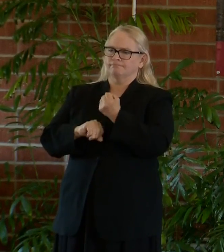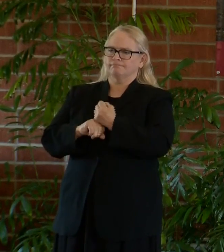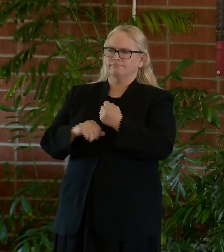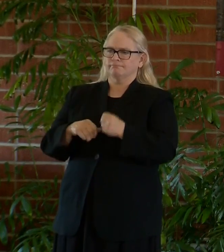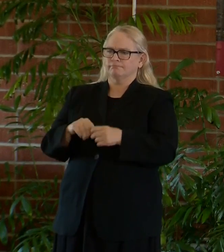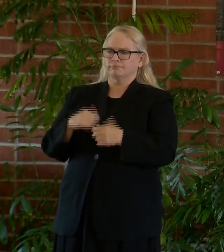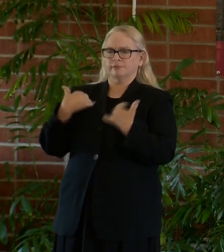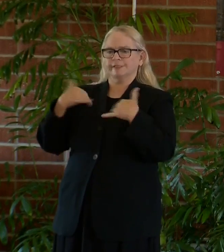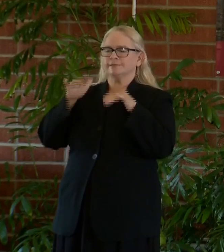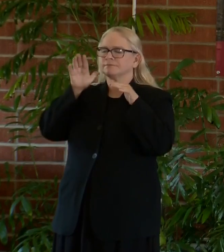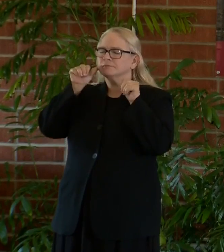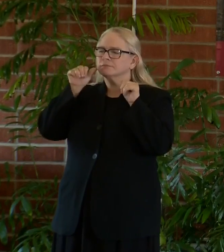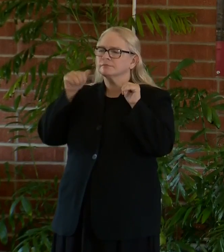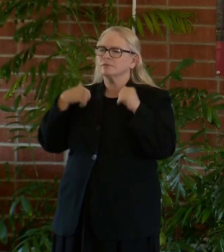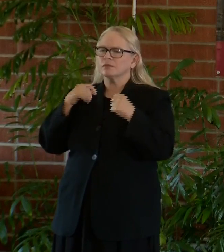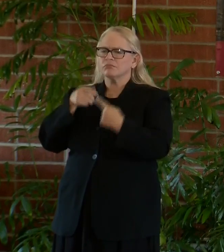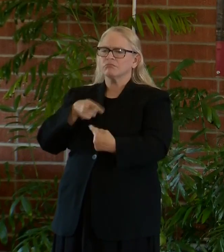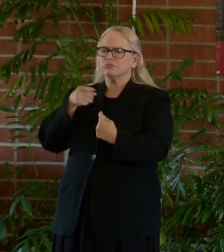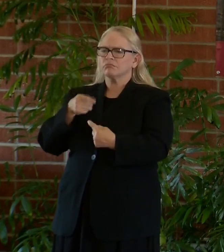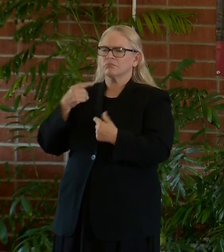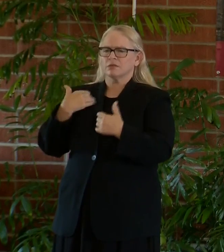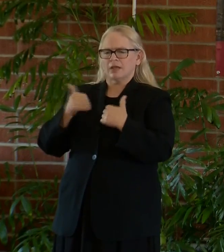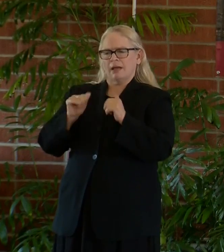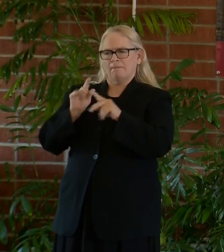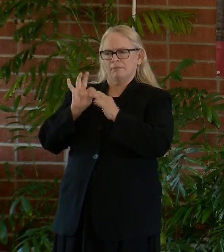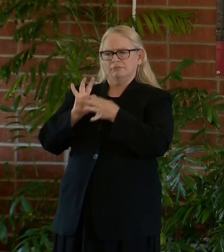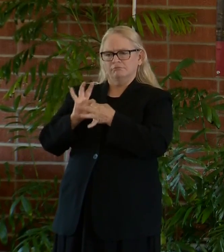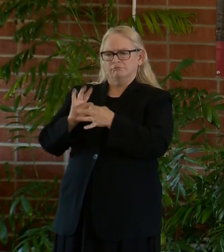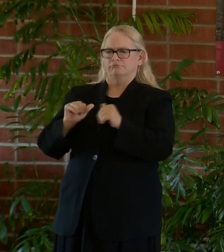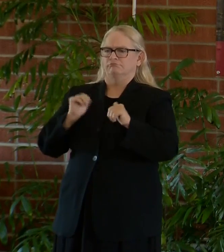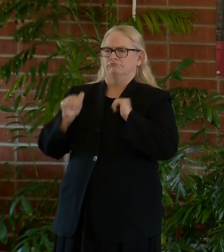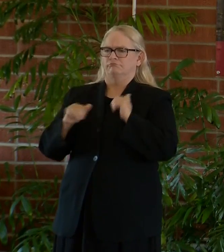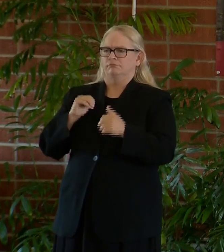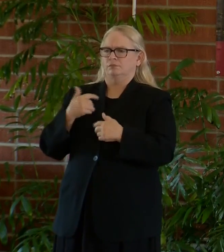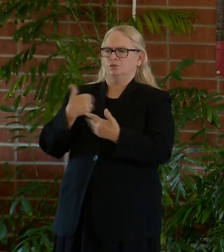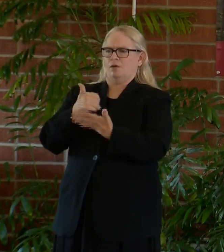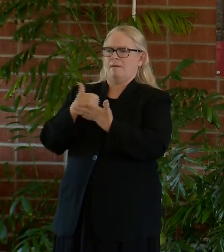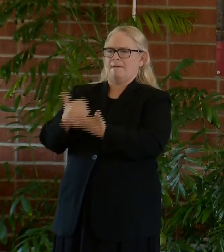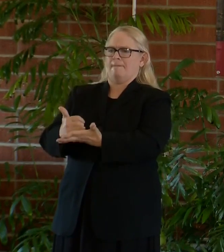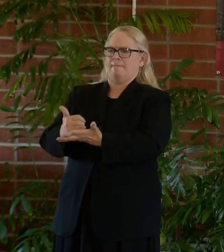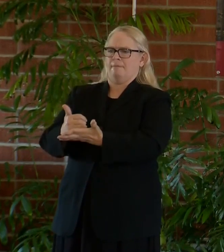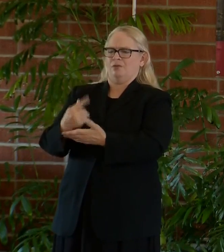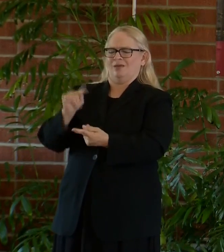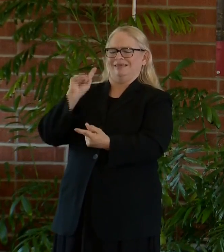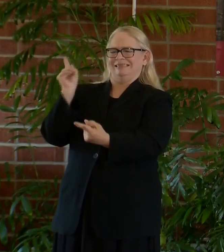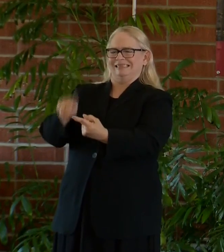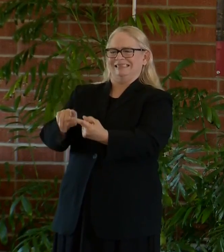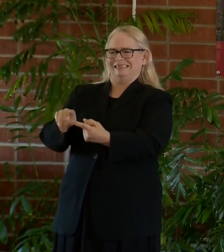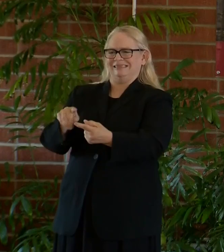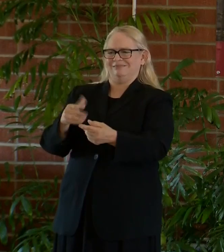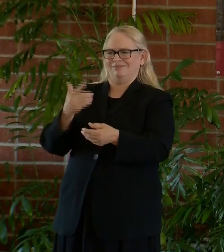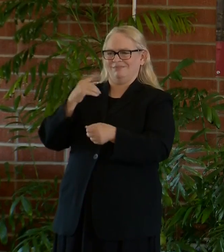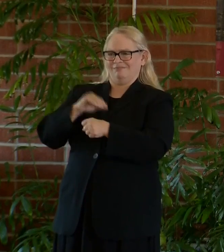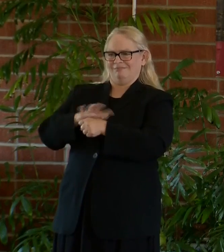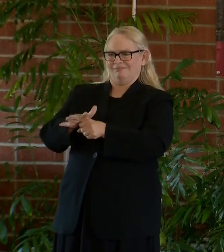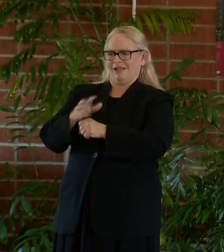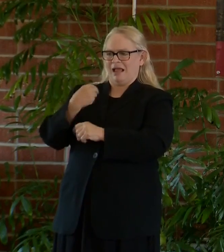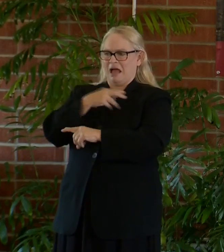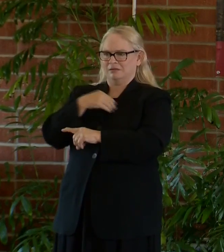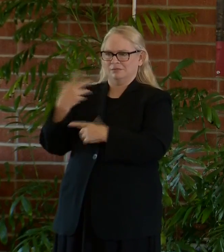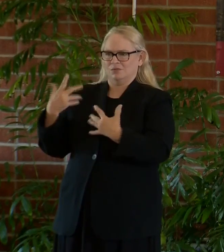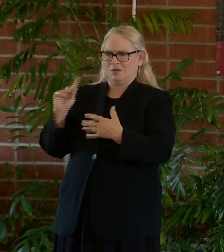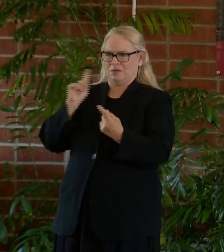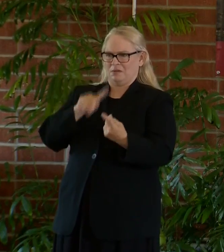trying to help decompress some of the stress within the hospital system with additional personnel. We recognize